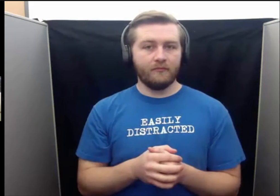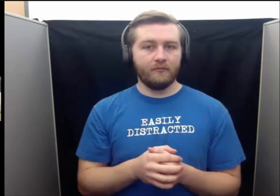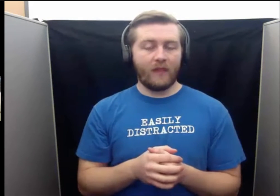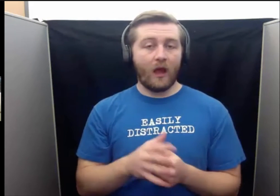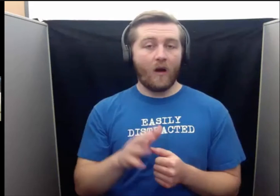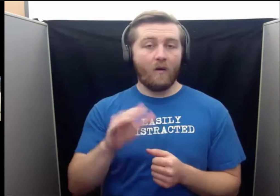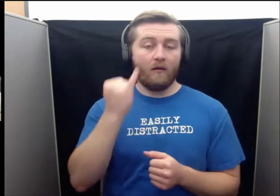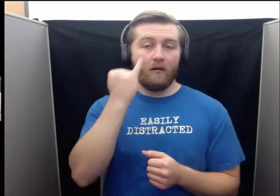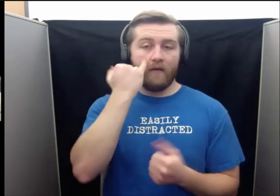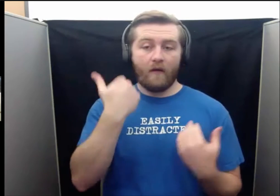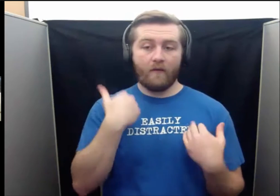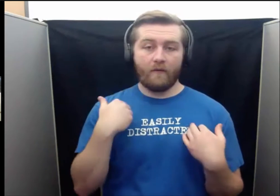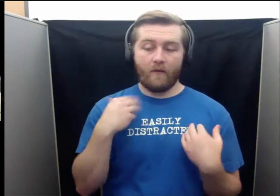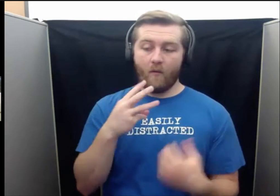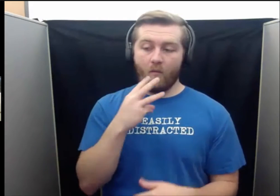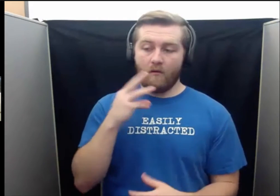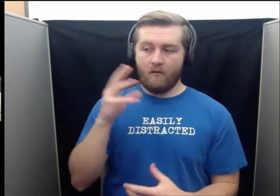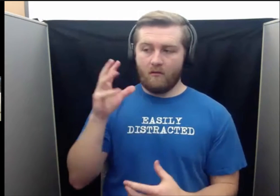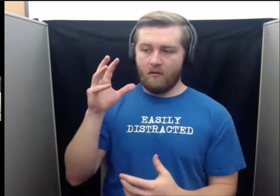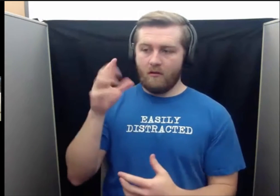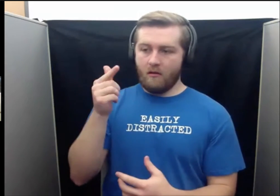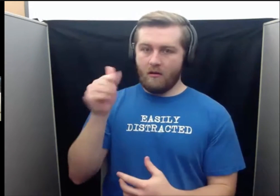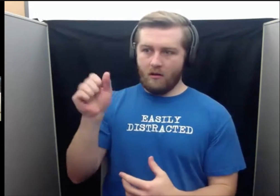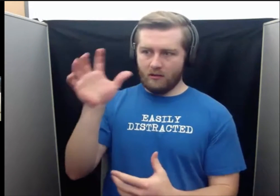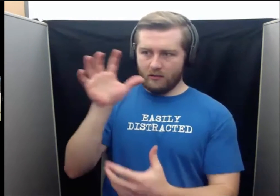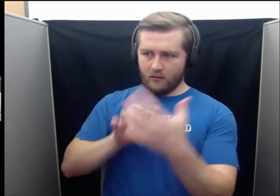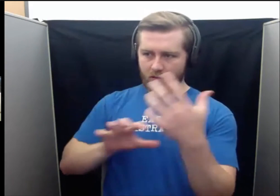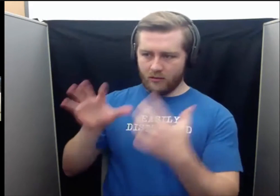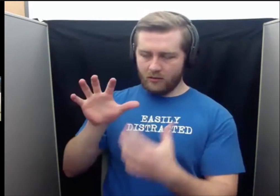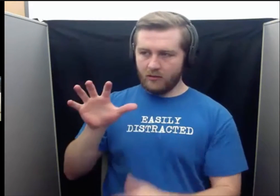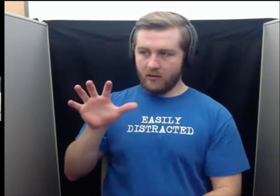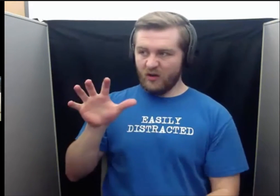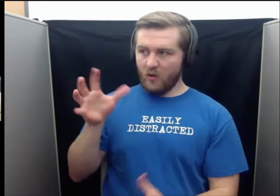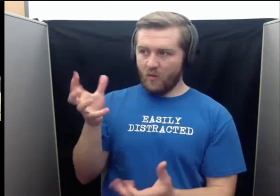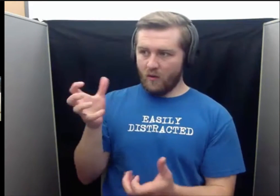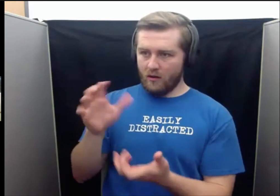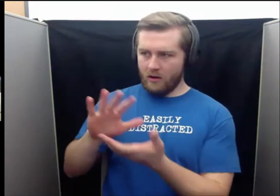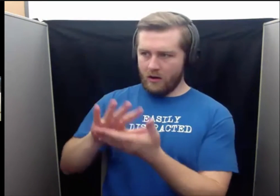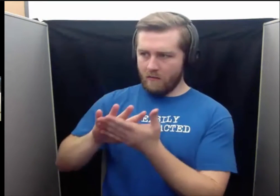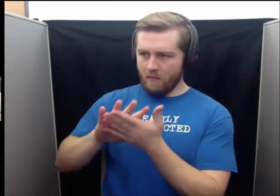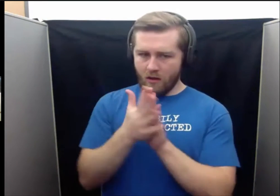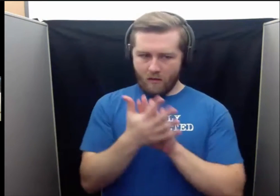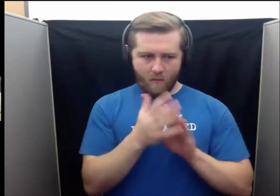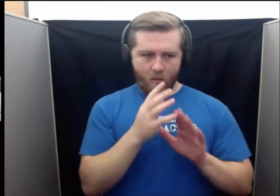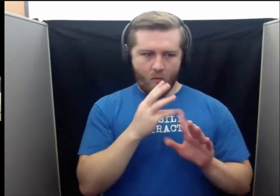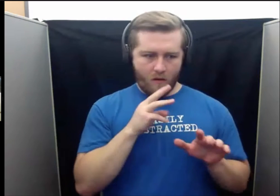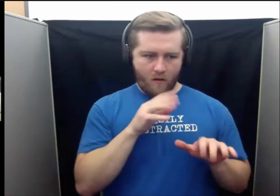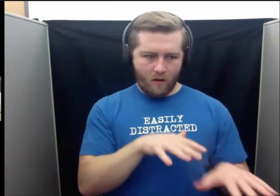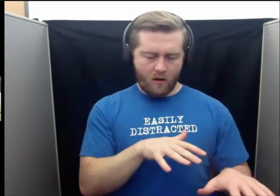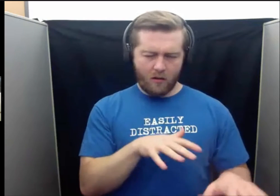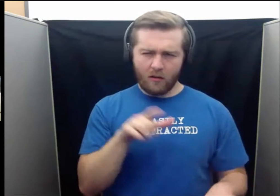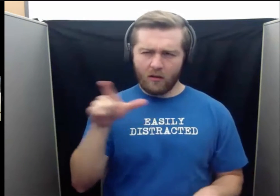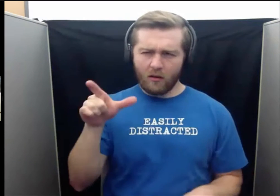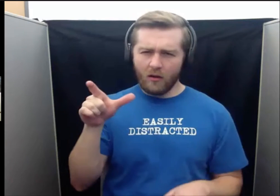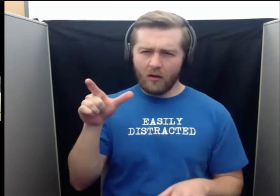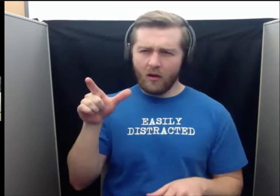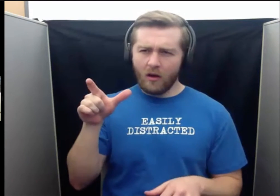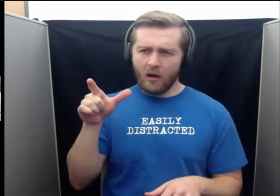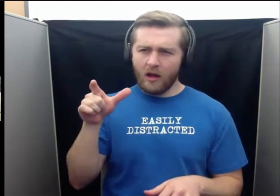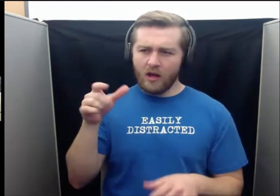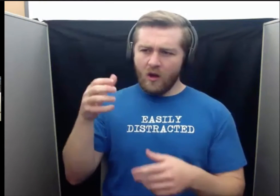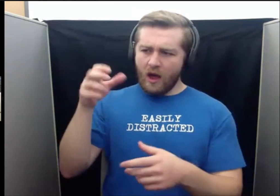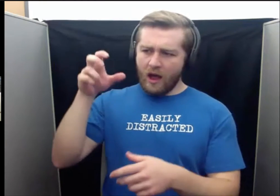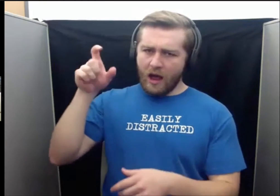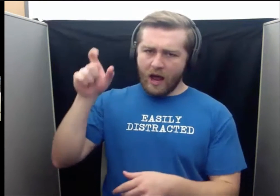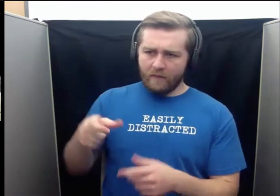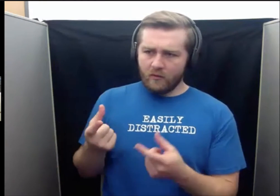form, or like water vapor, and you try to turn that into water as a liquid form, what do you have to do to that water, or that water vapor?